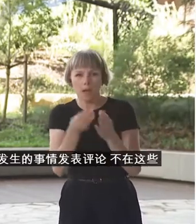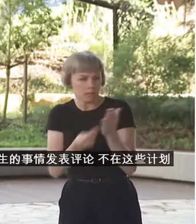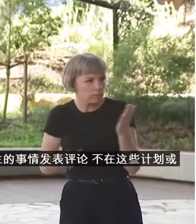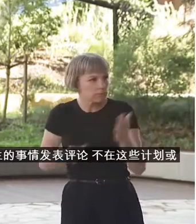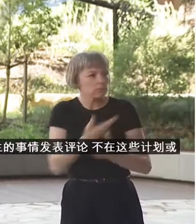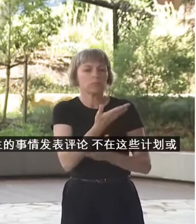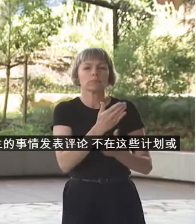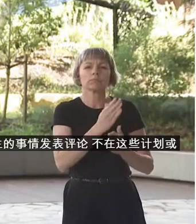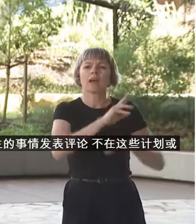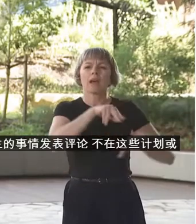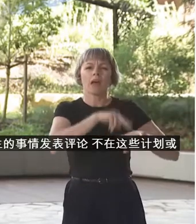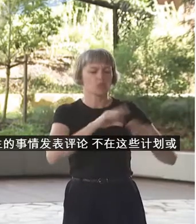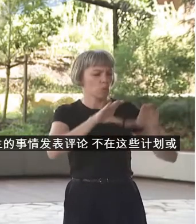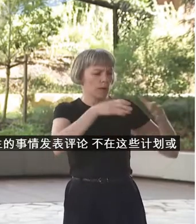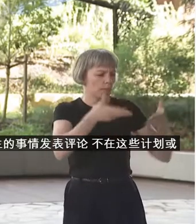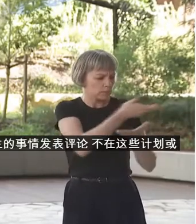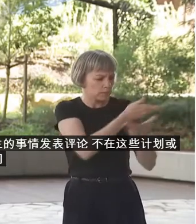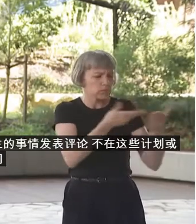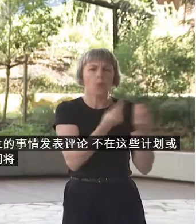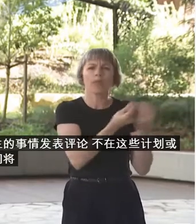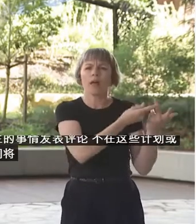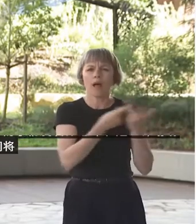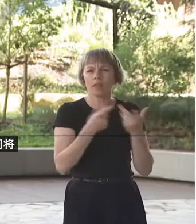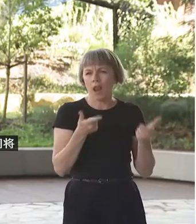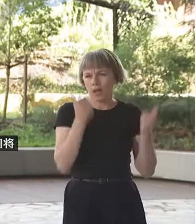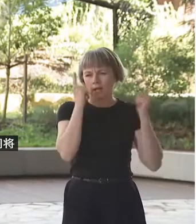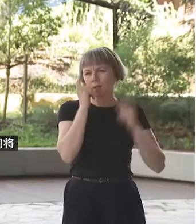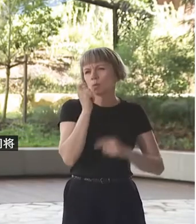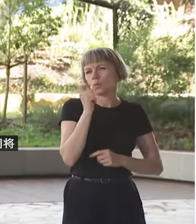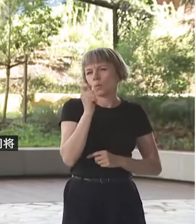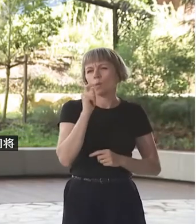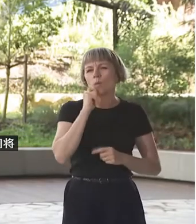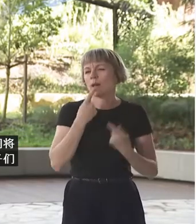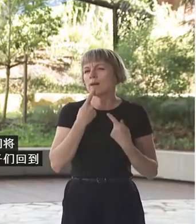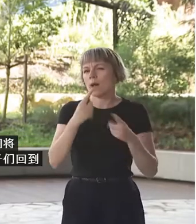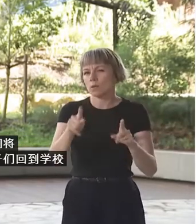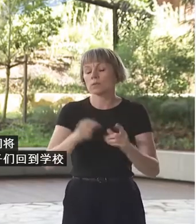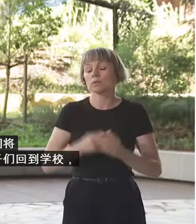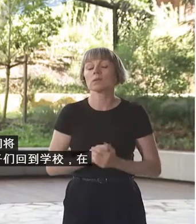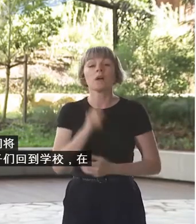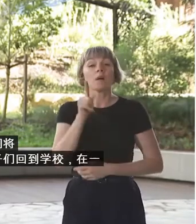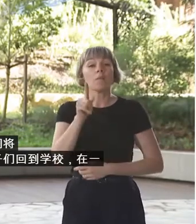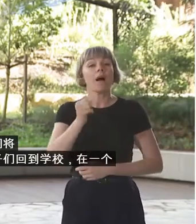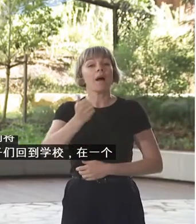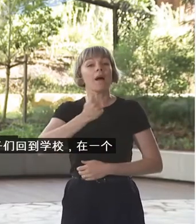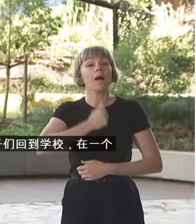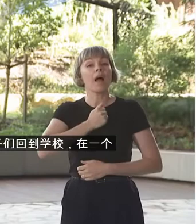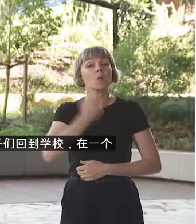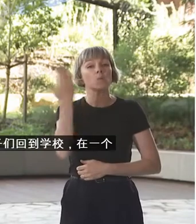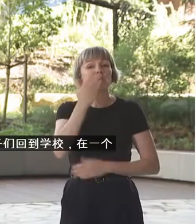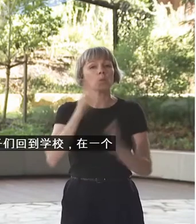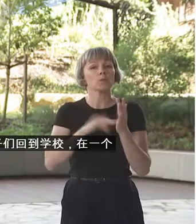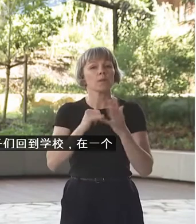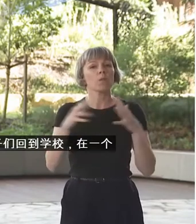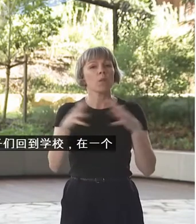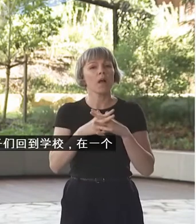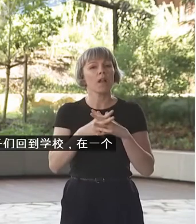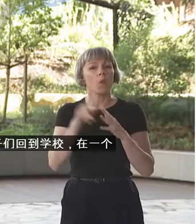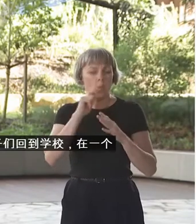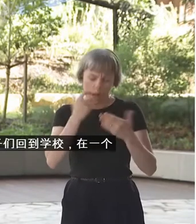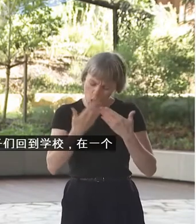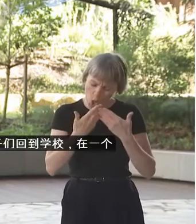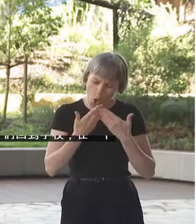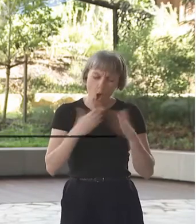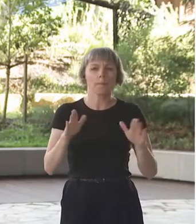those plans. What I will say is we will have kids back in school on day one, term one, in an environment that is safe